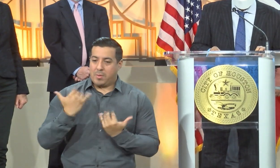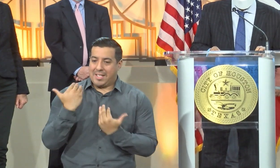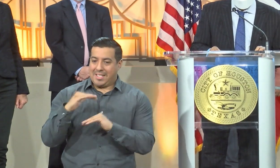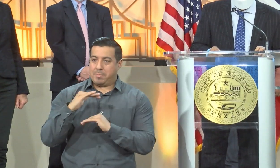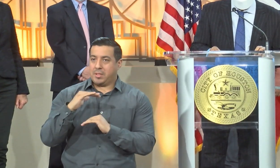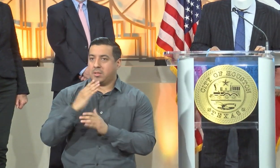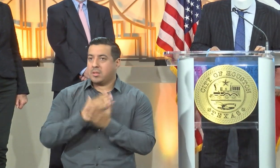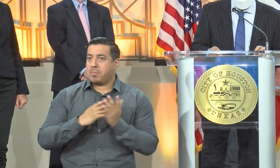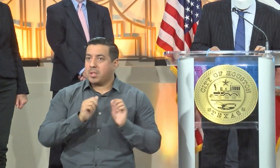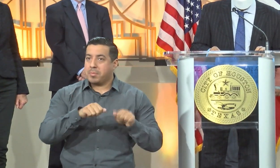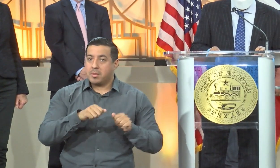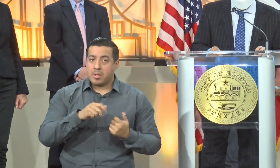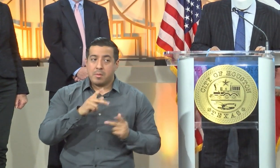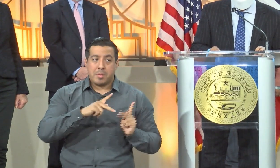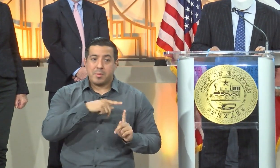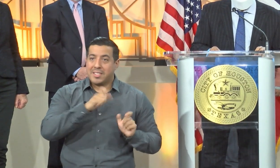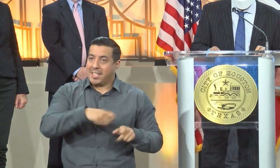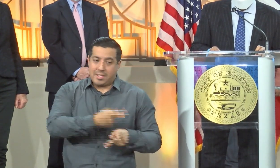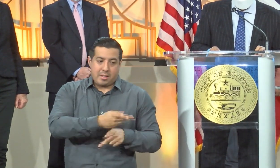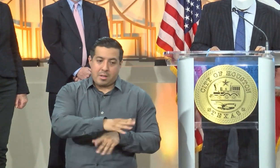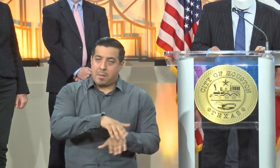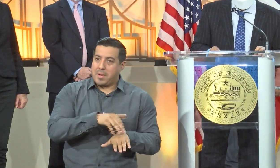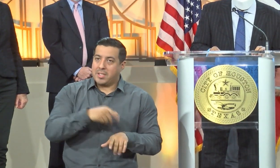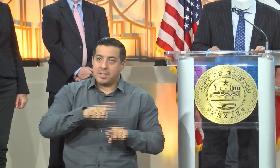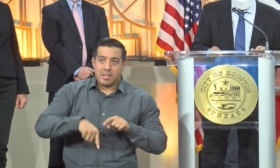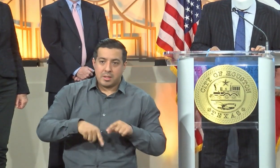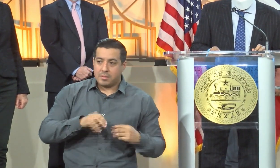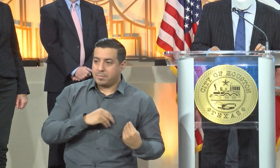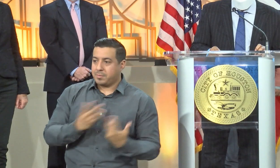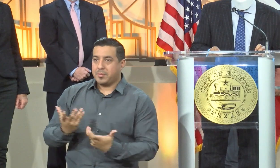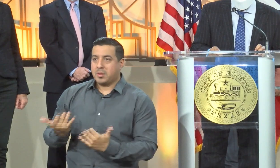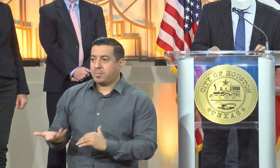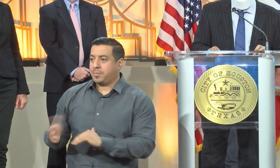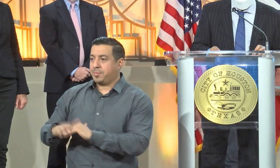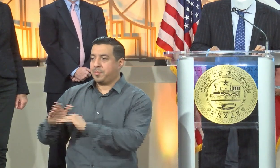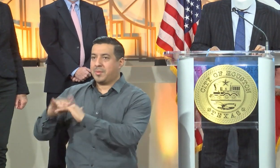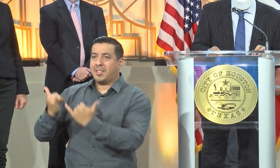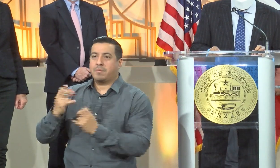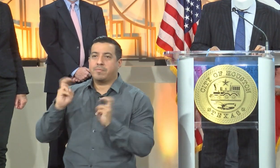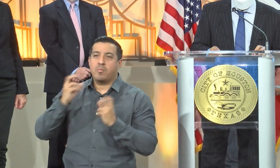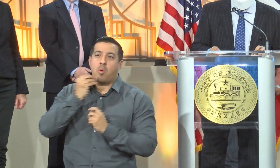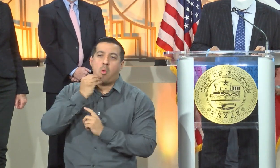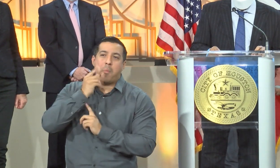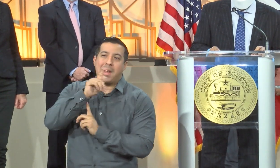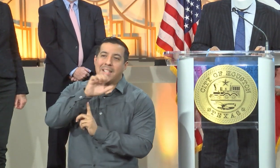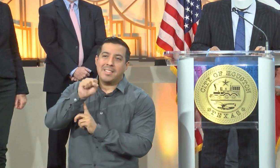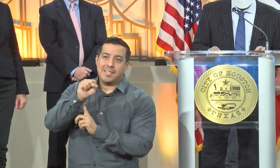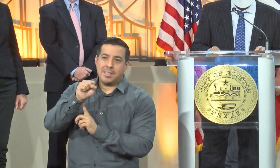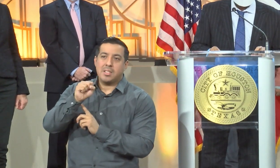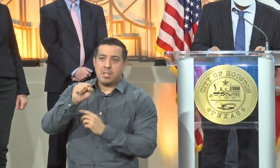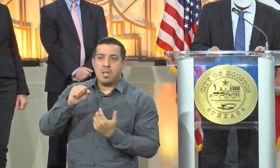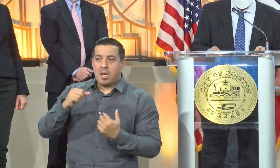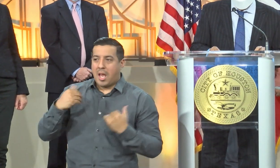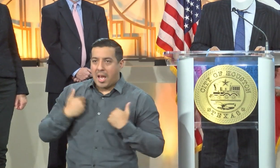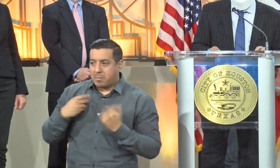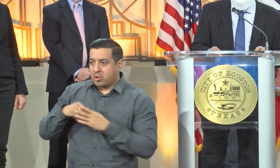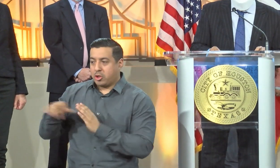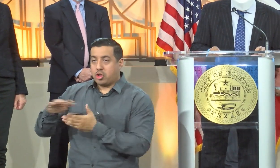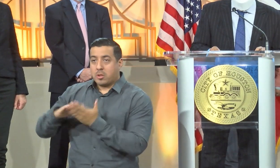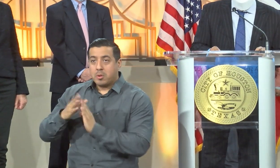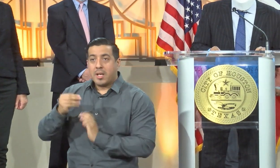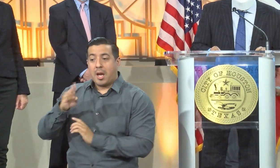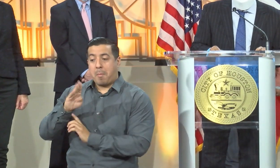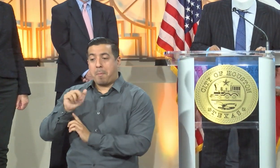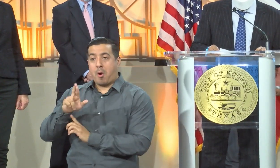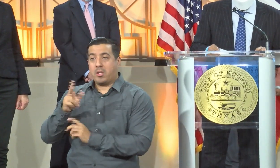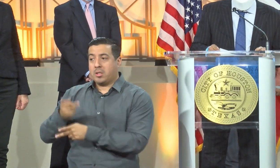ability of animal owners to care for their pets, increasing the number of homeless animals in our community and animals in BARK's